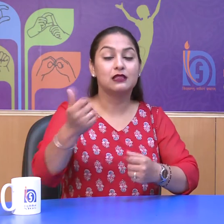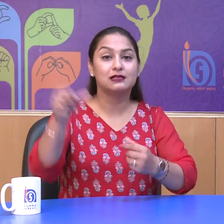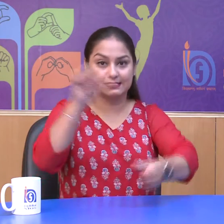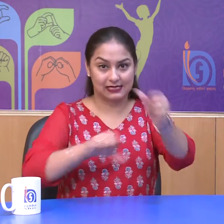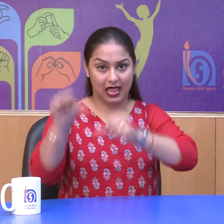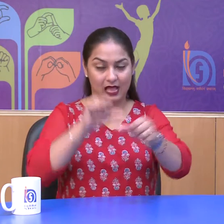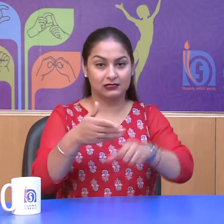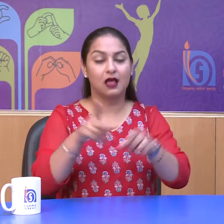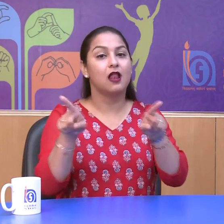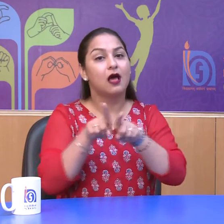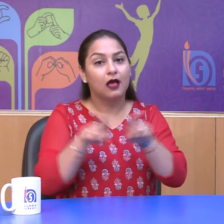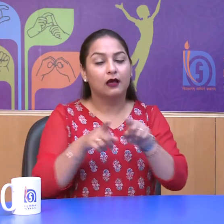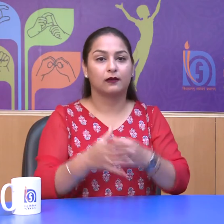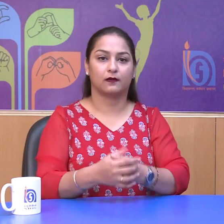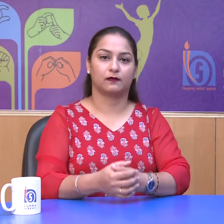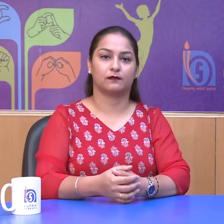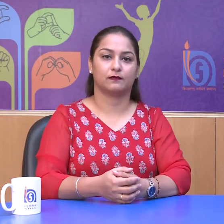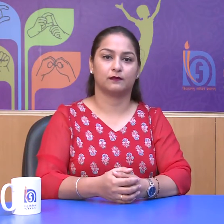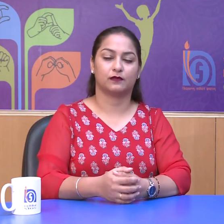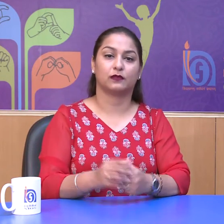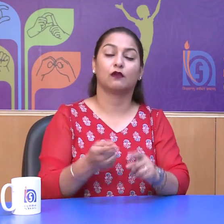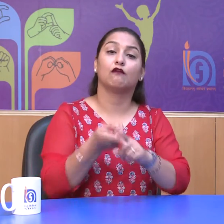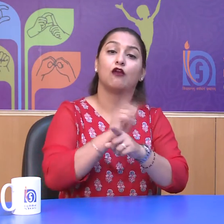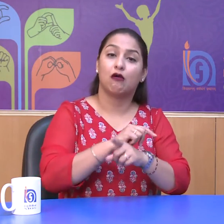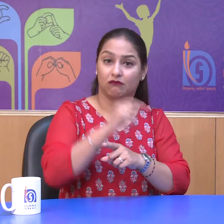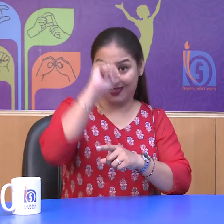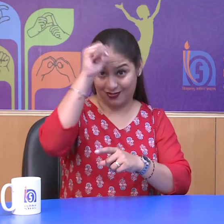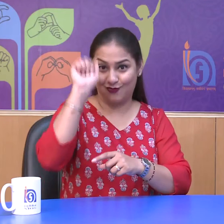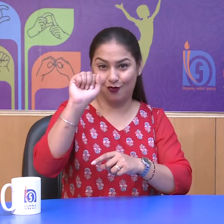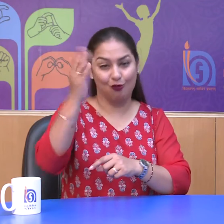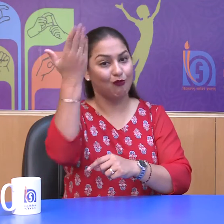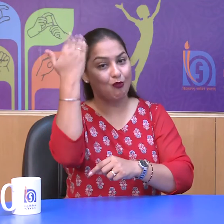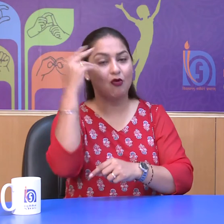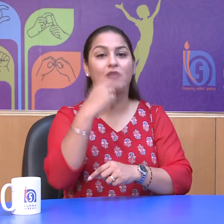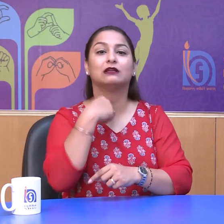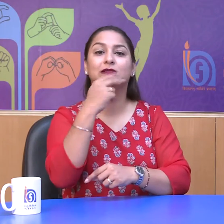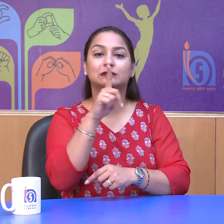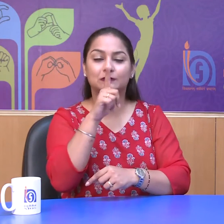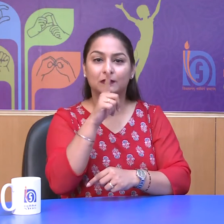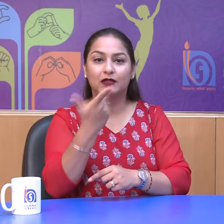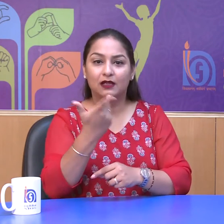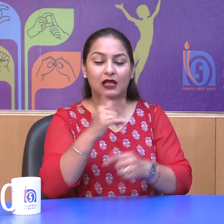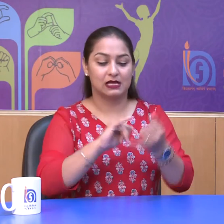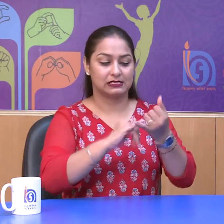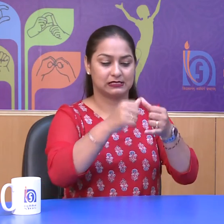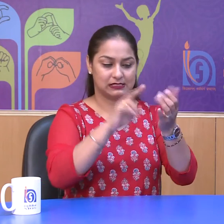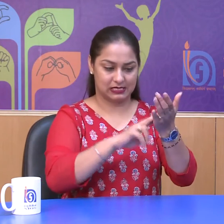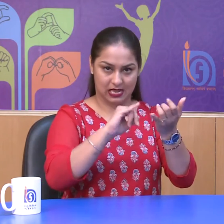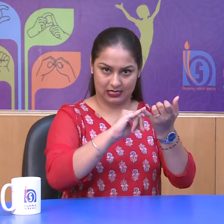were rendered from Sanskrit to Persian Arabic and